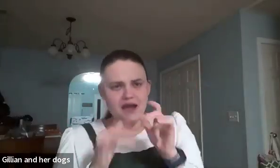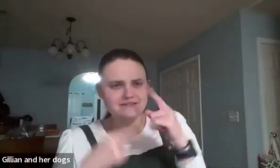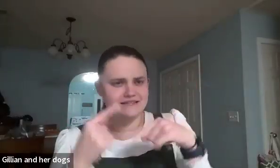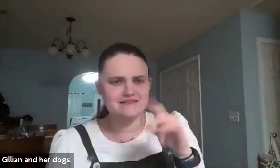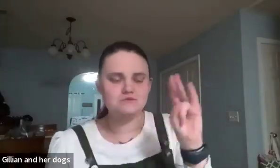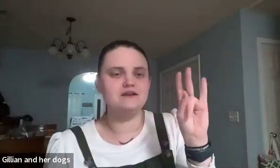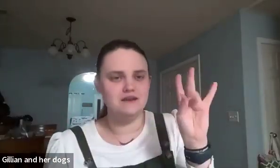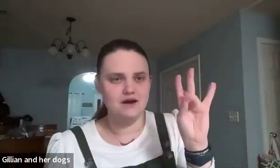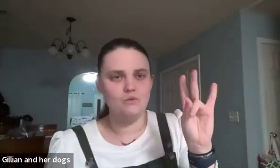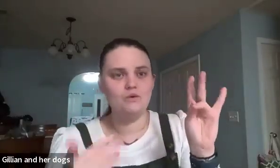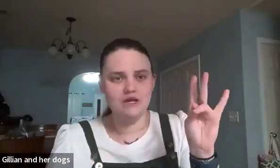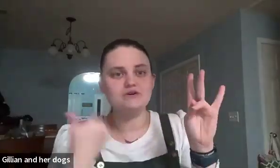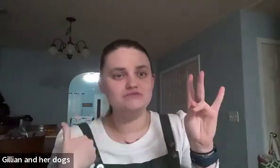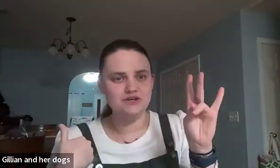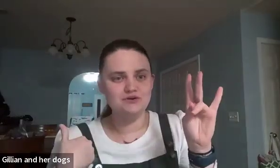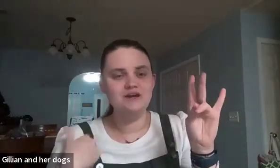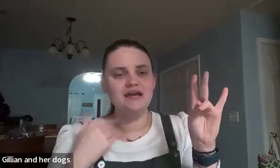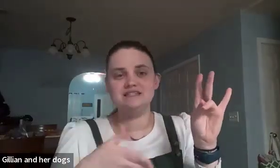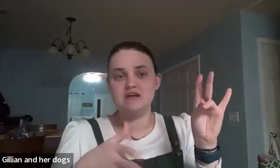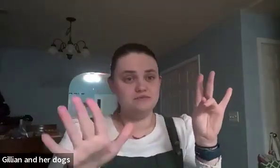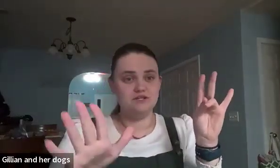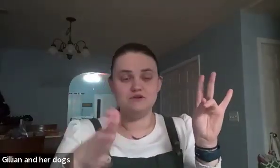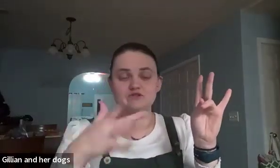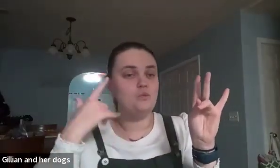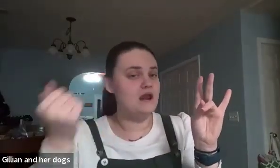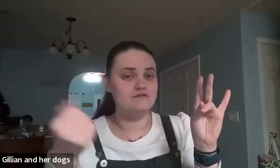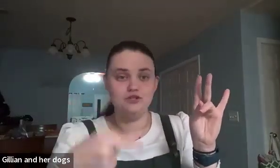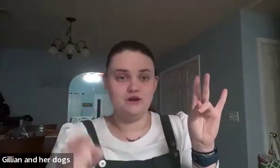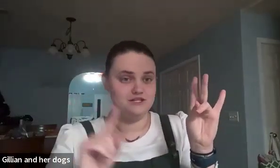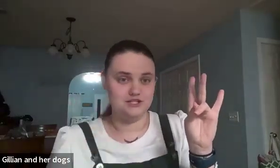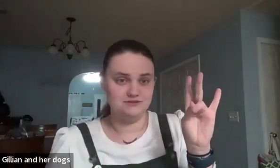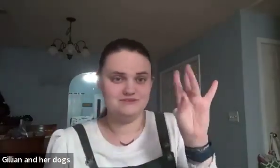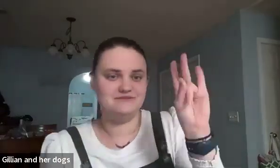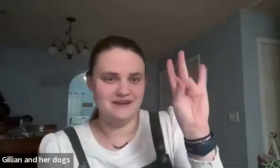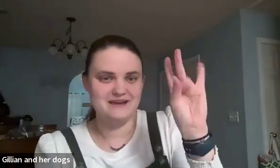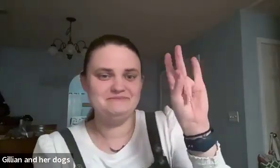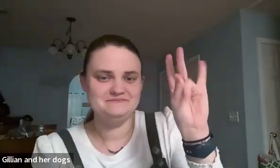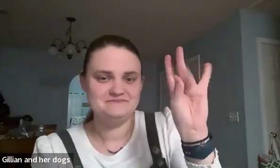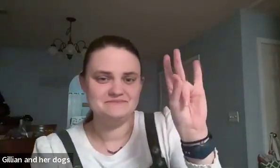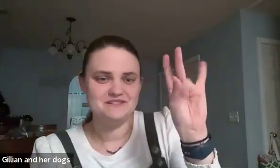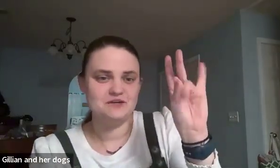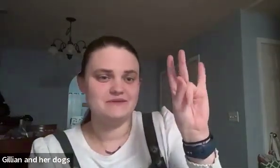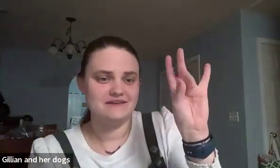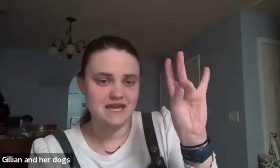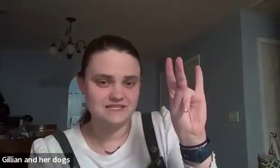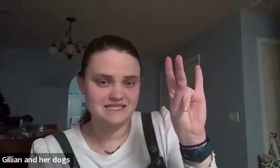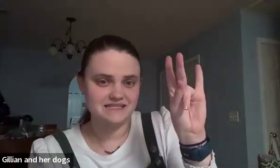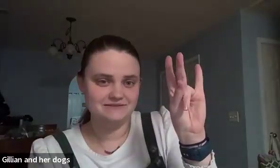have to sign this one. No, when we review, it's up to you. It's whatever you guys choose. Okay. So then we have 17,